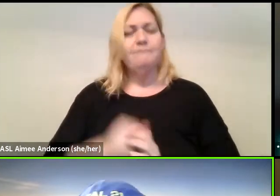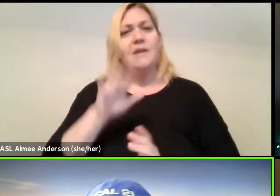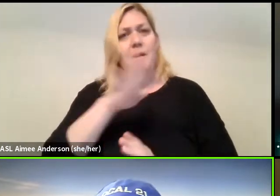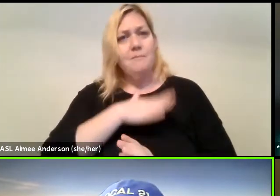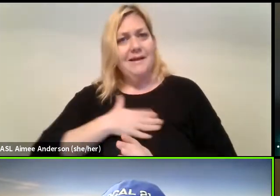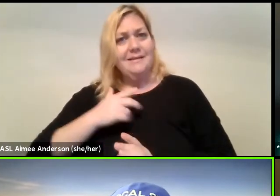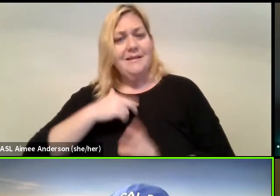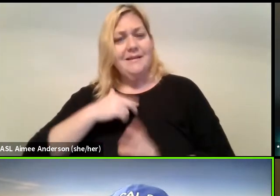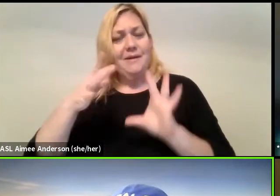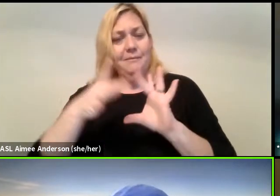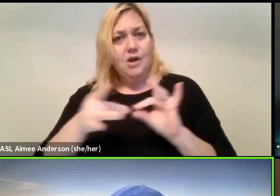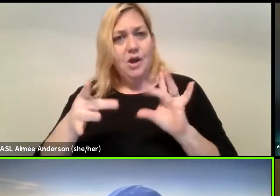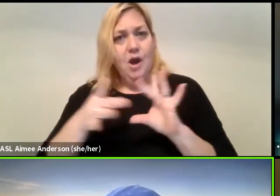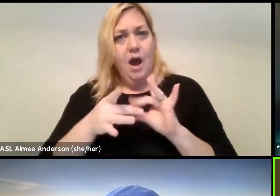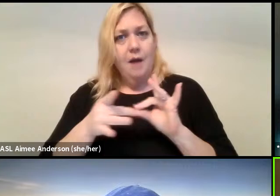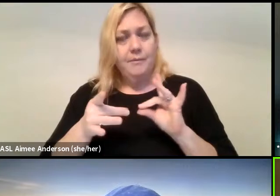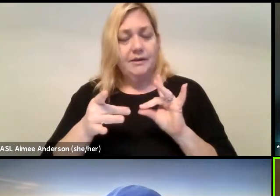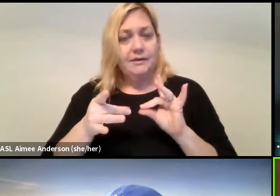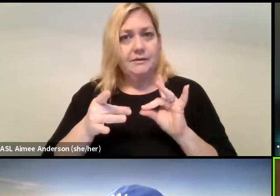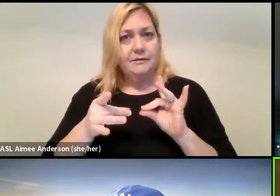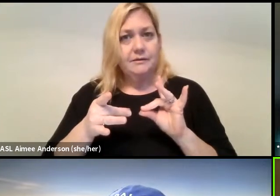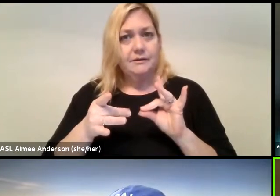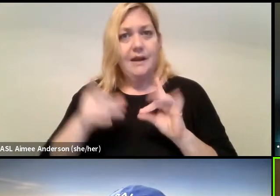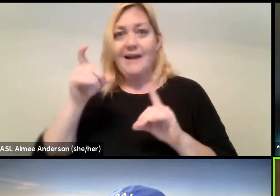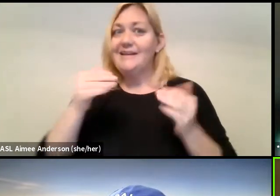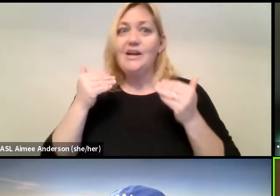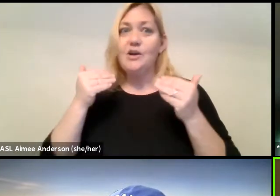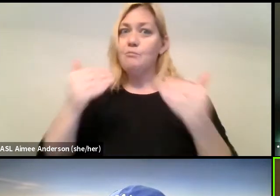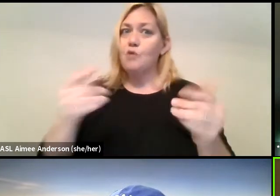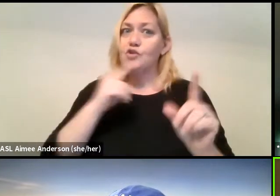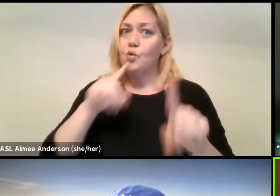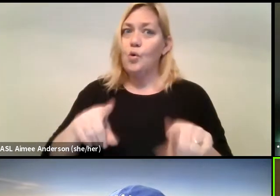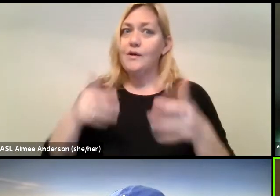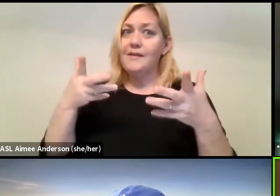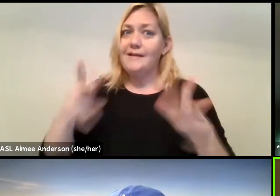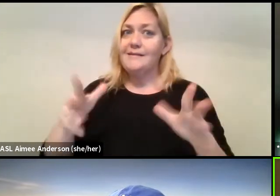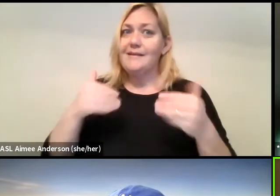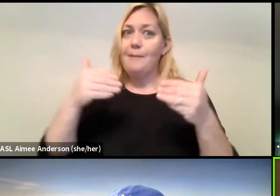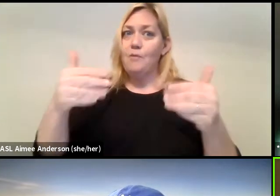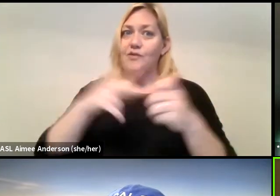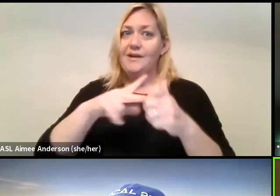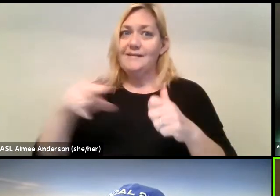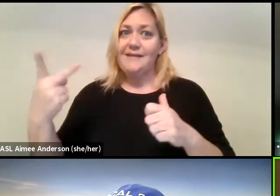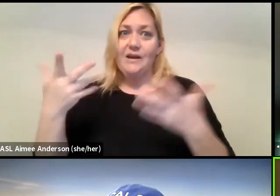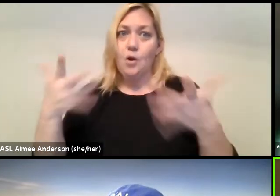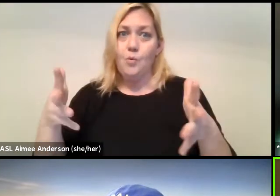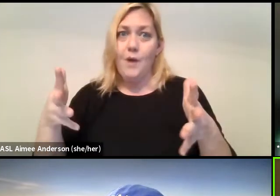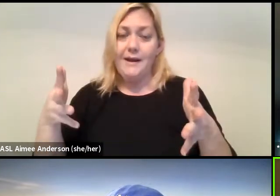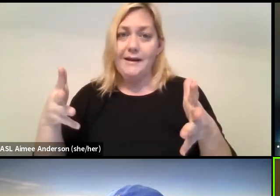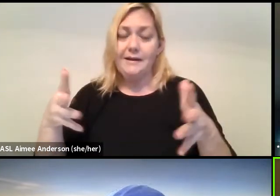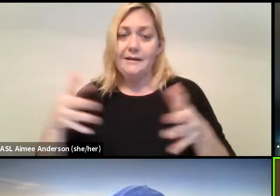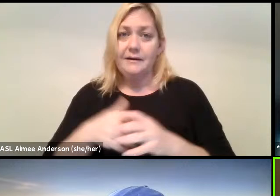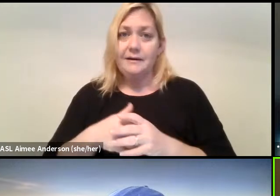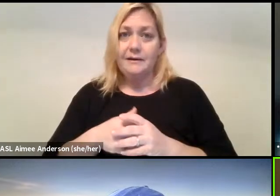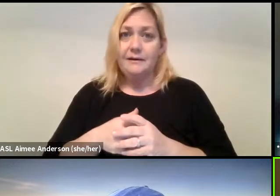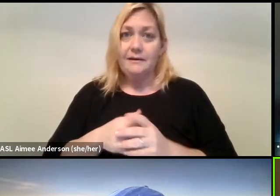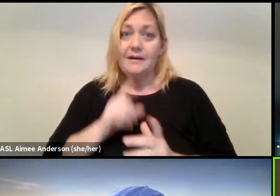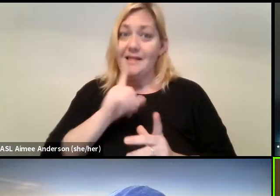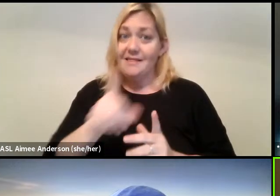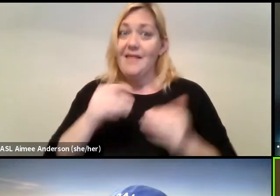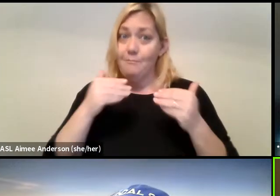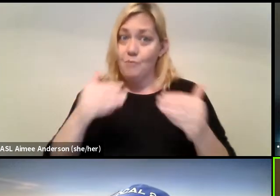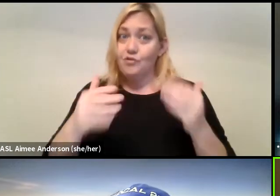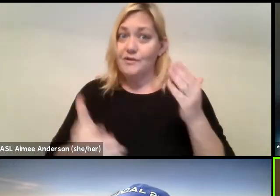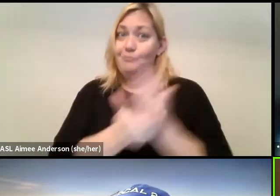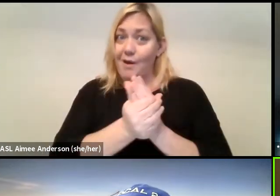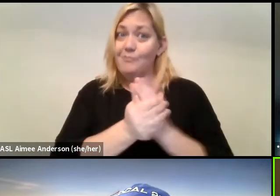to to speaking on the motion. I just made a motion which is in order, and that motion has a second. Please, so therefore that motion is an